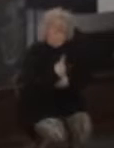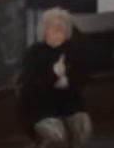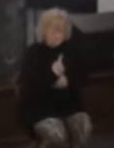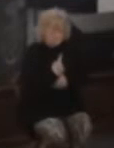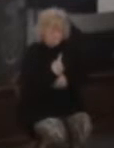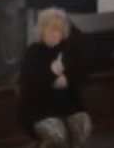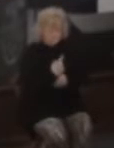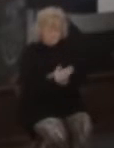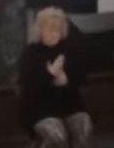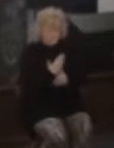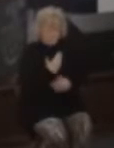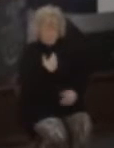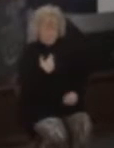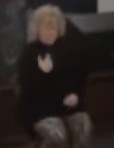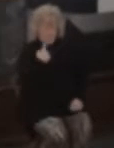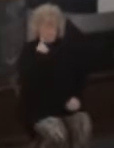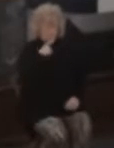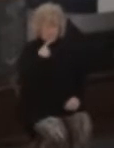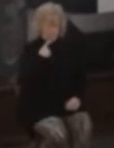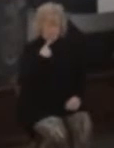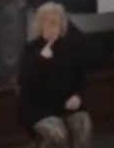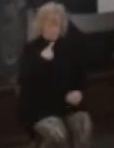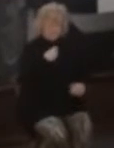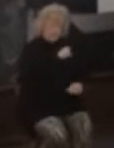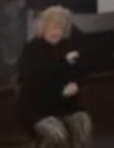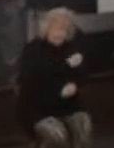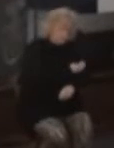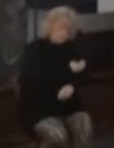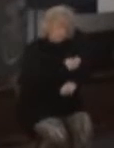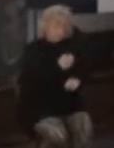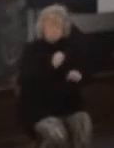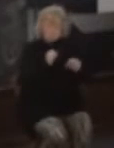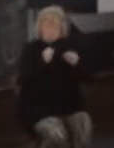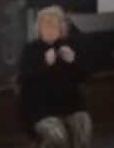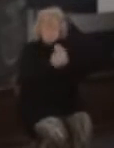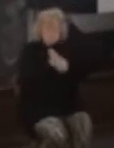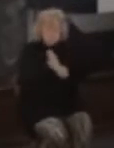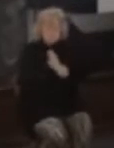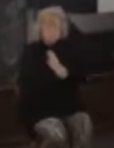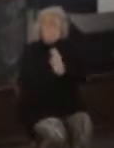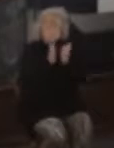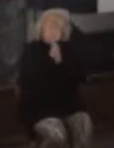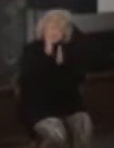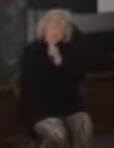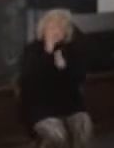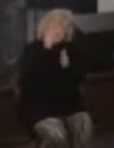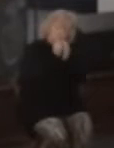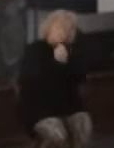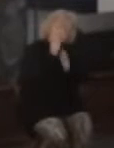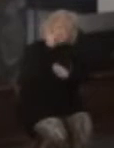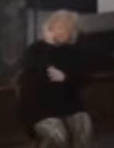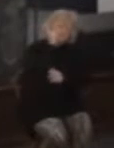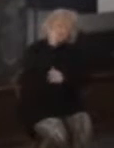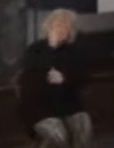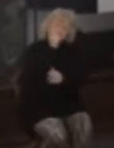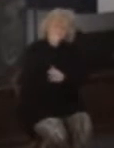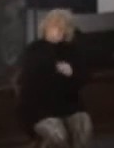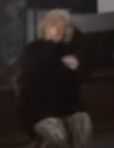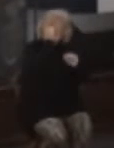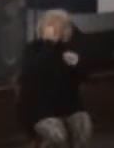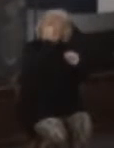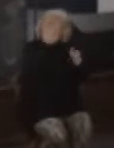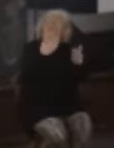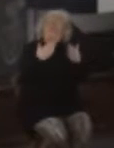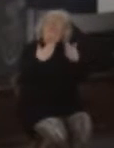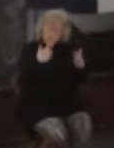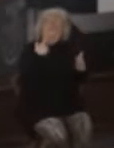for the ability and the energy to just praise and worship you. Father, thank you for